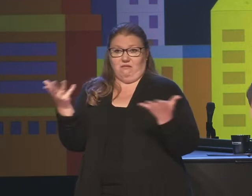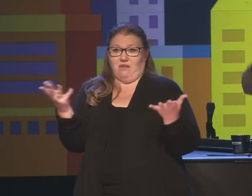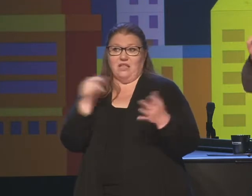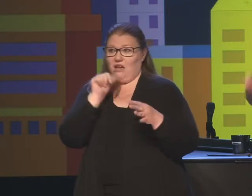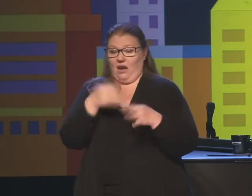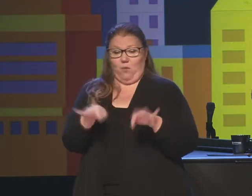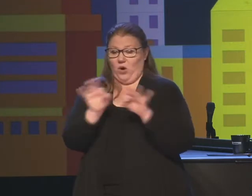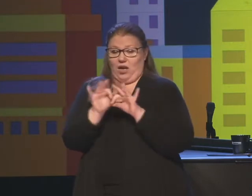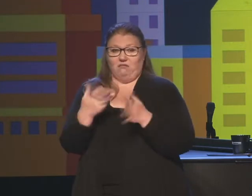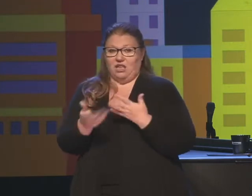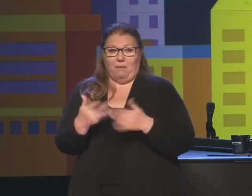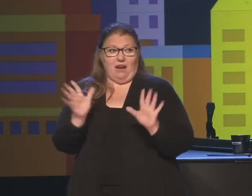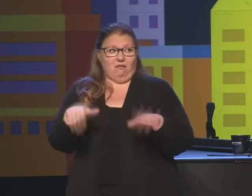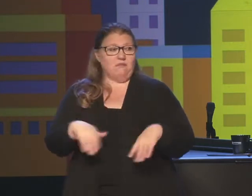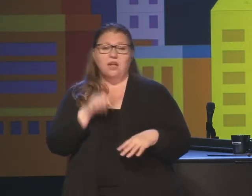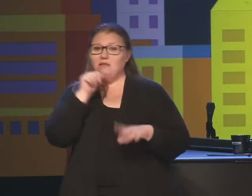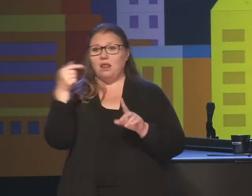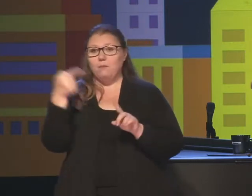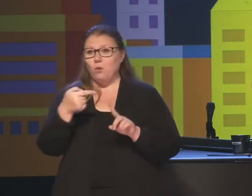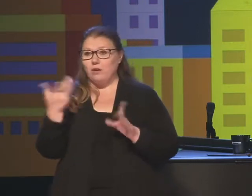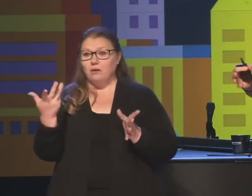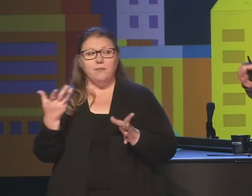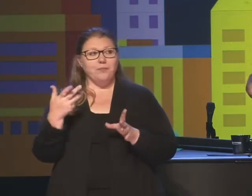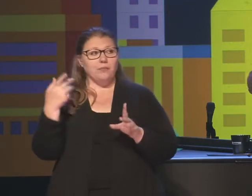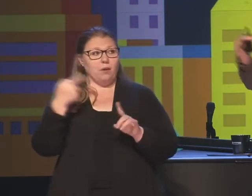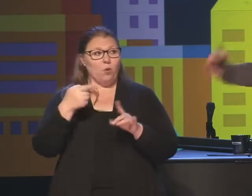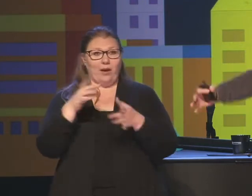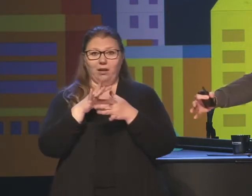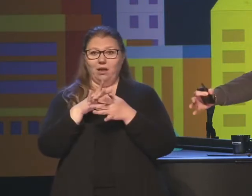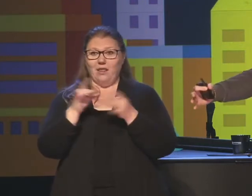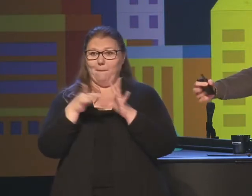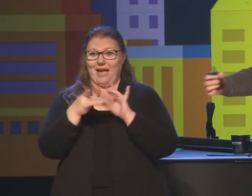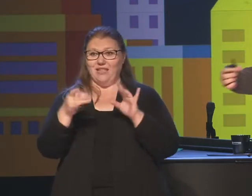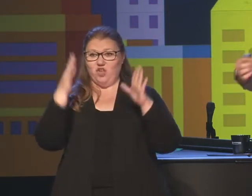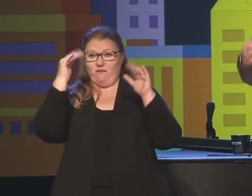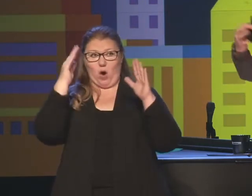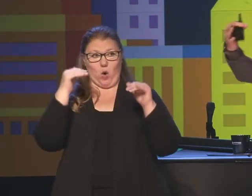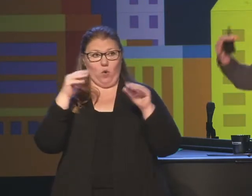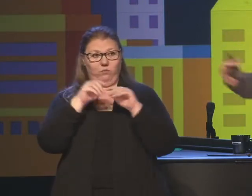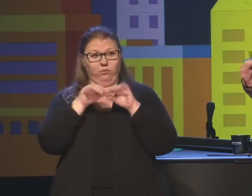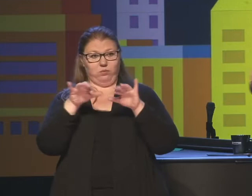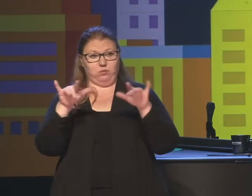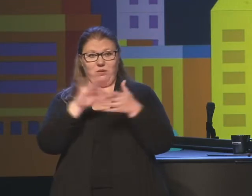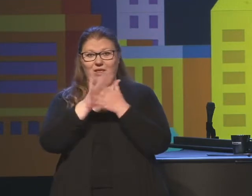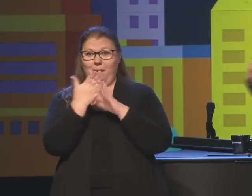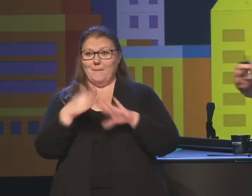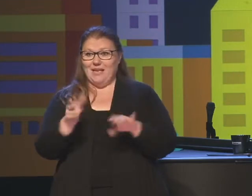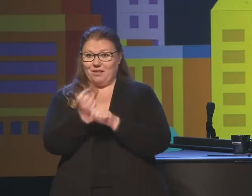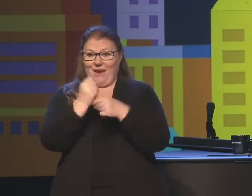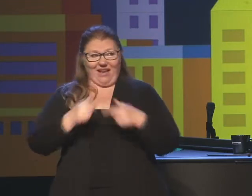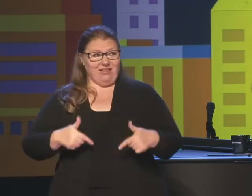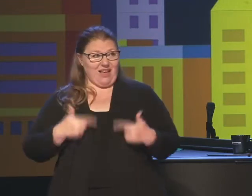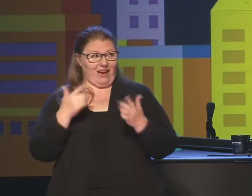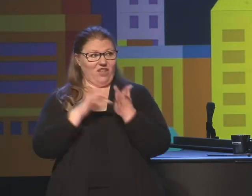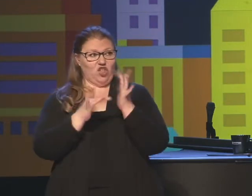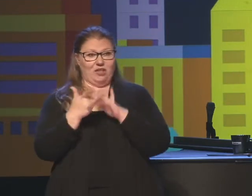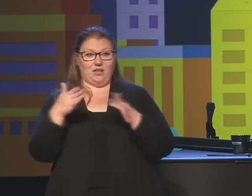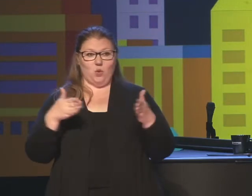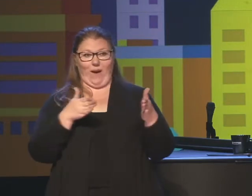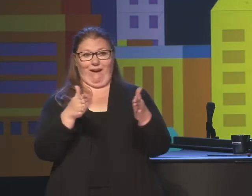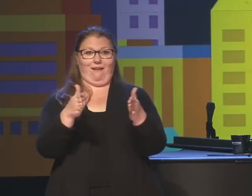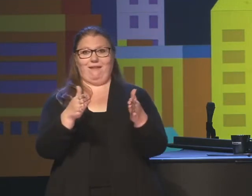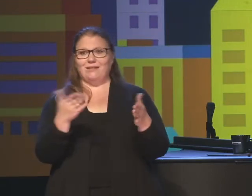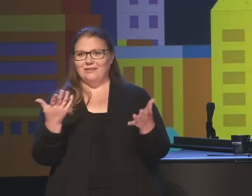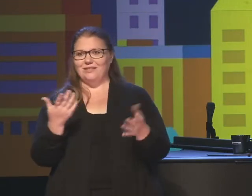just, doesn't matter. That's not the point. The point is this message of hope, this peacemaking way of life, whatever, the Jesus way, the word, the kingdom,